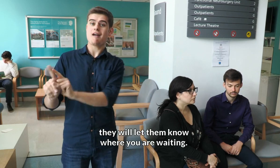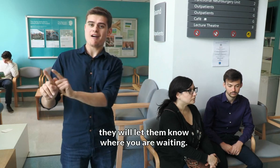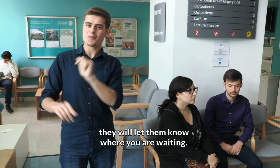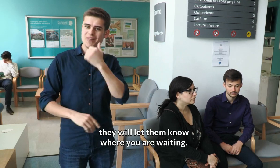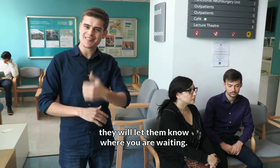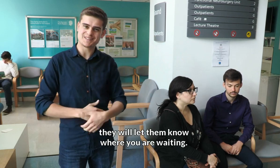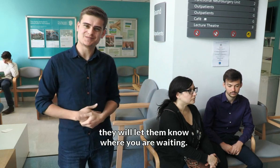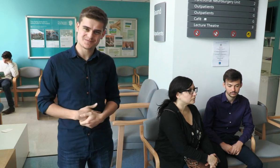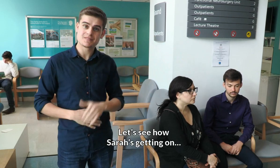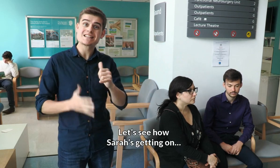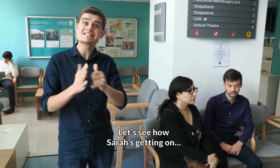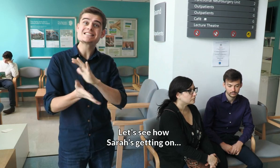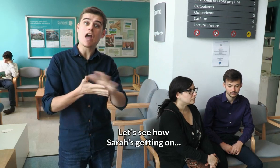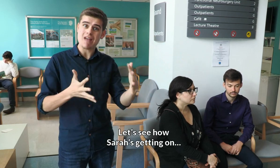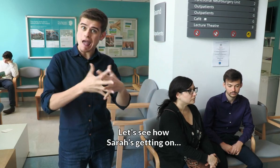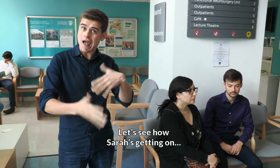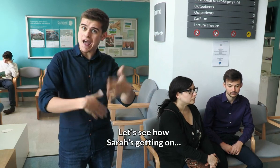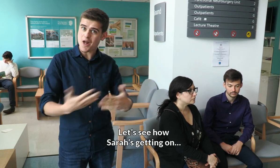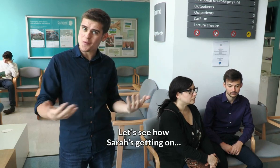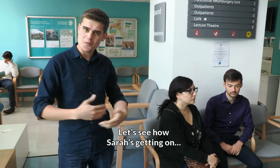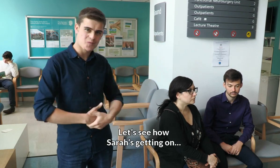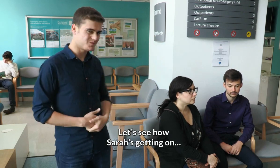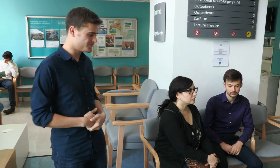waiting. Let's see how Sarah's getting on.